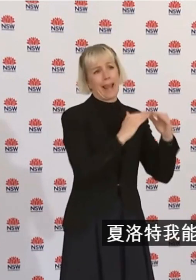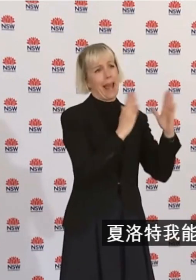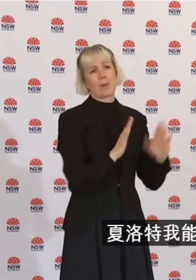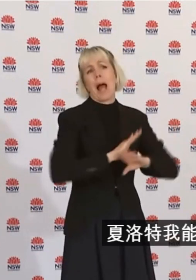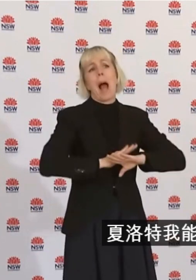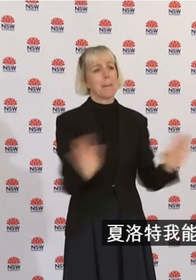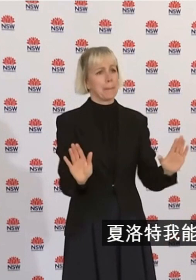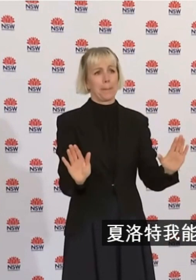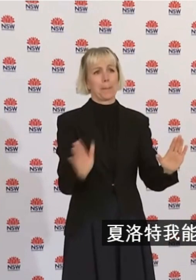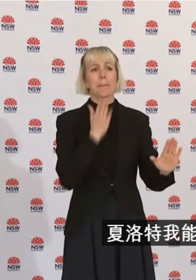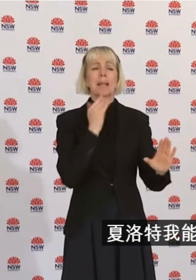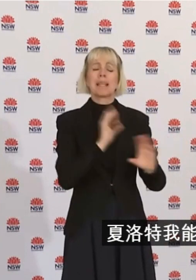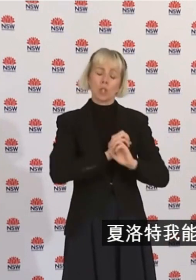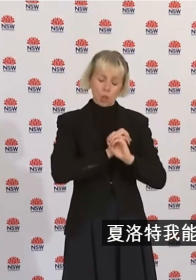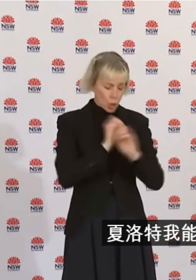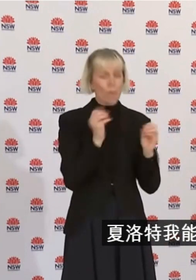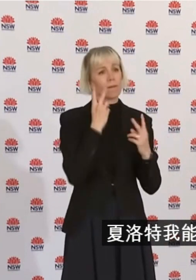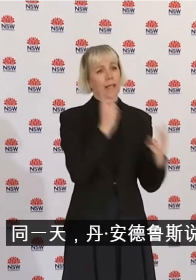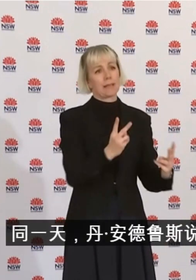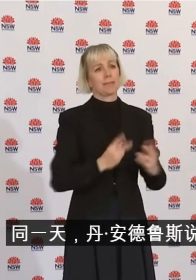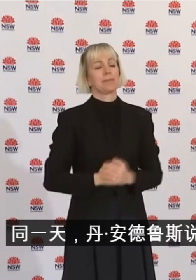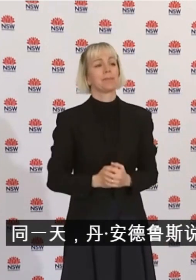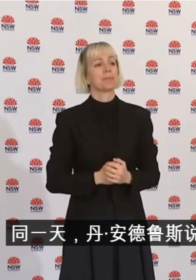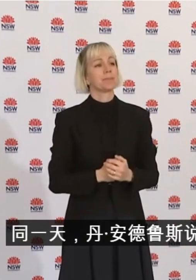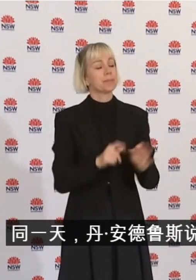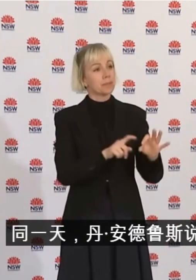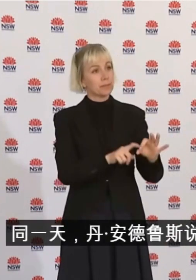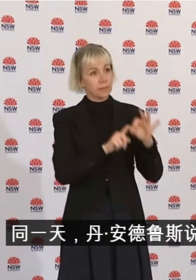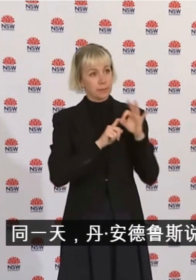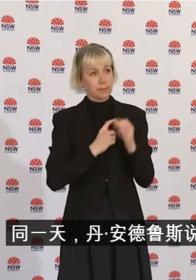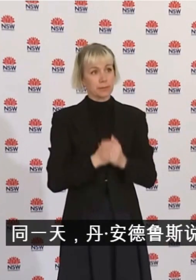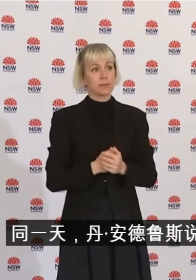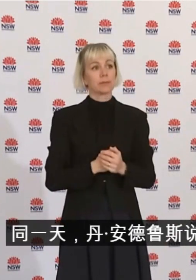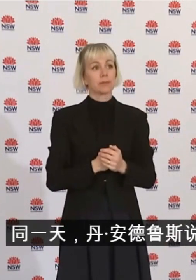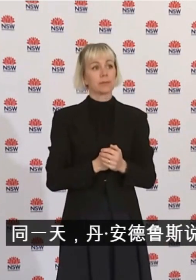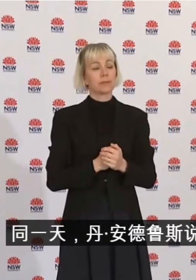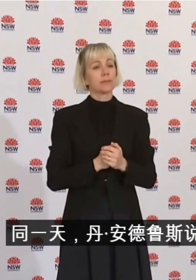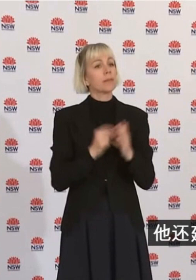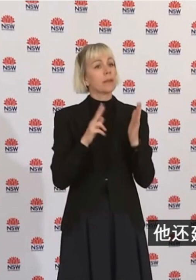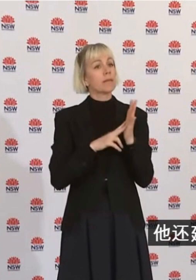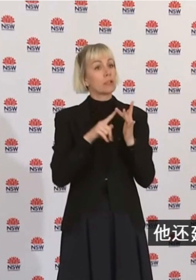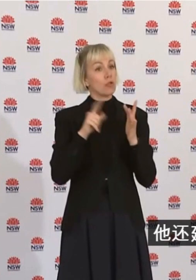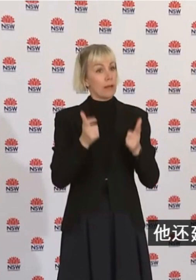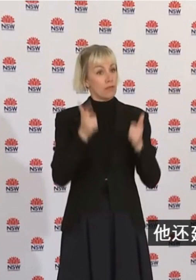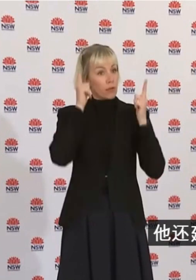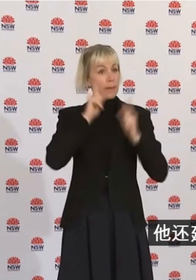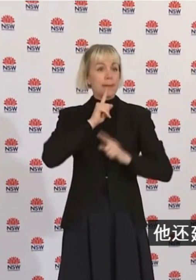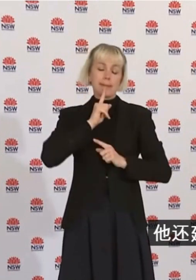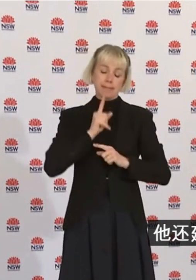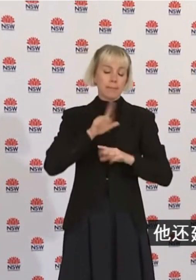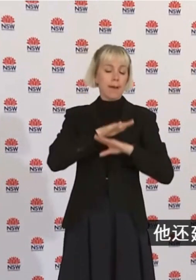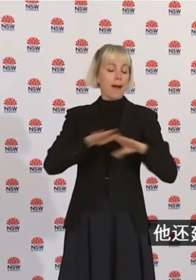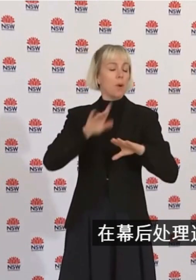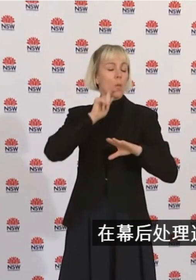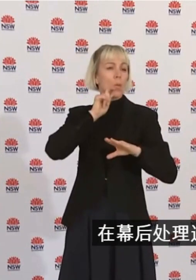on that point. Charlotte, can I just go to Robbie? Hasn't had one yet. Thank you, Mr. Hazard. On the same day, Dan Andrews has said, no, we're not going to help New South Wales. He's also